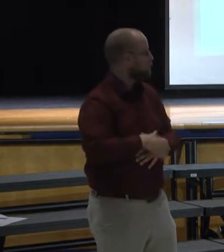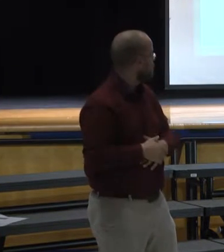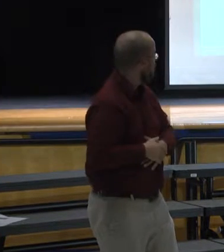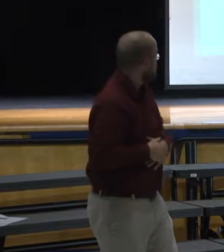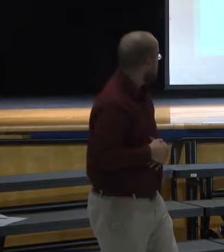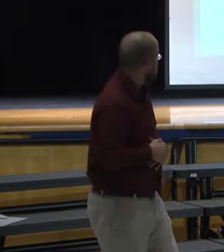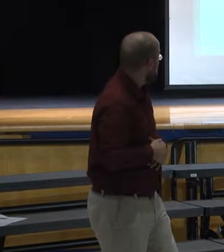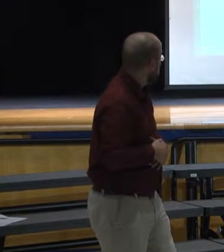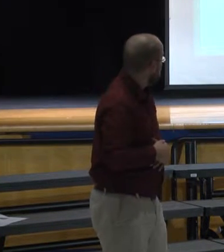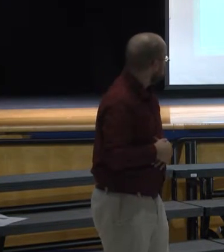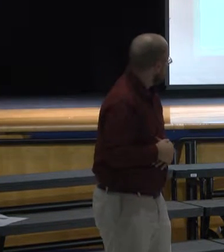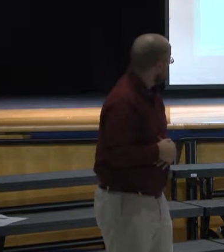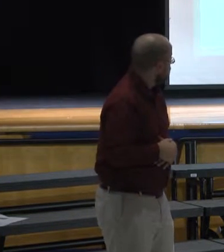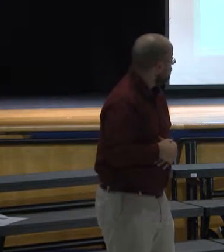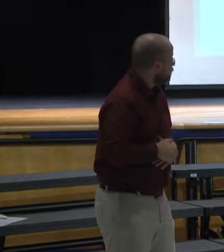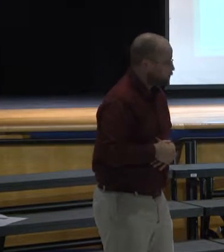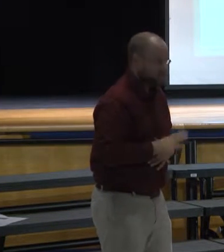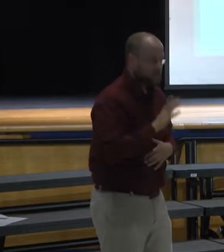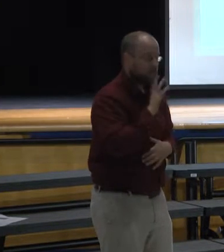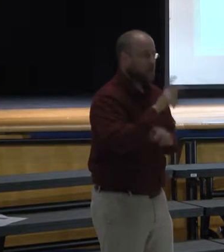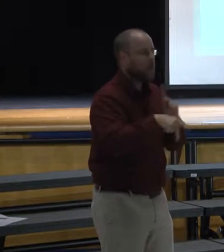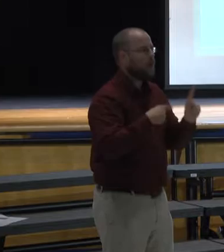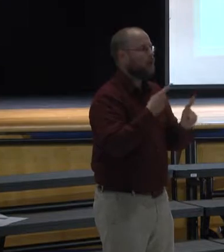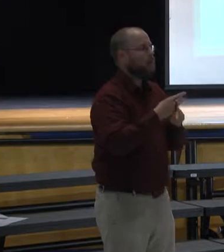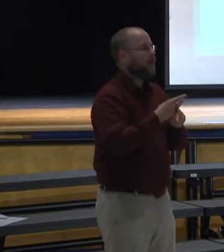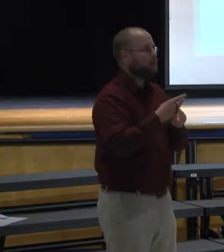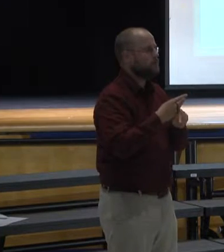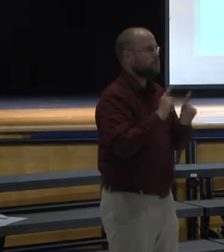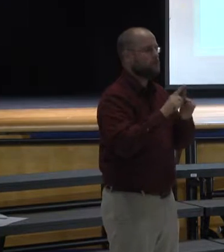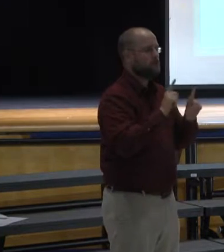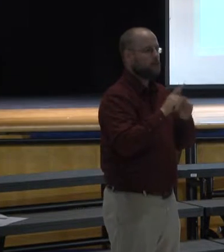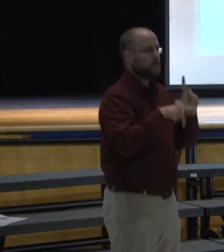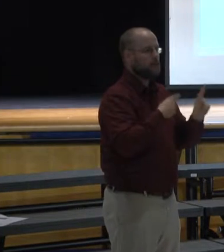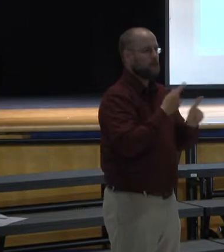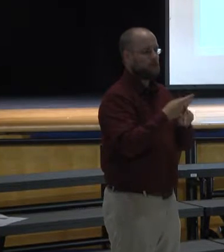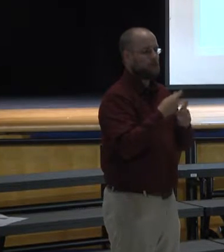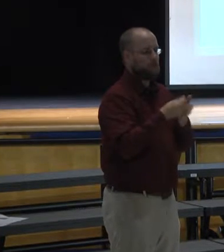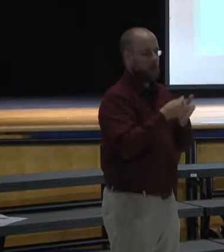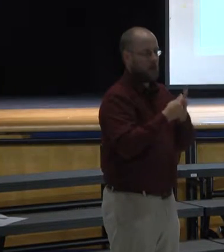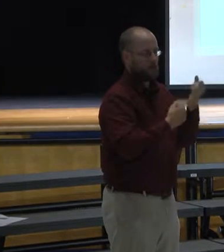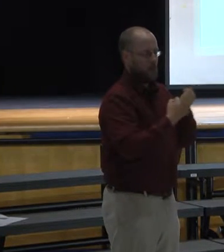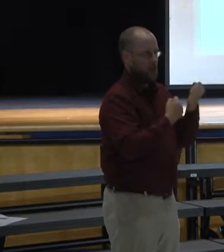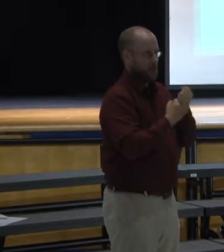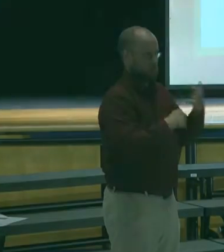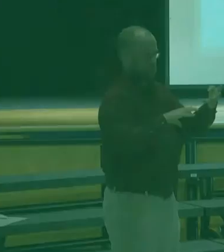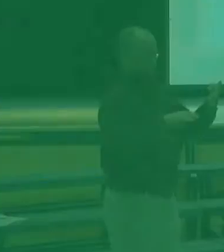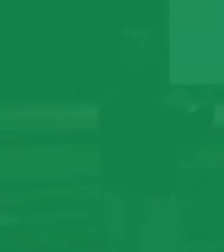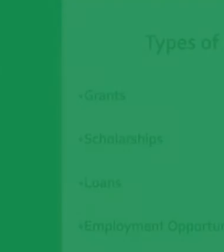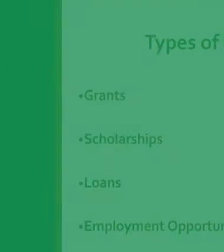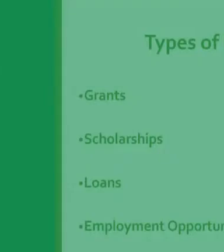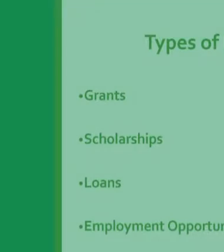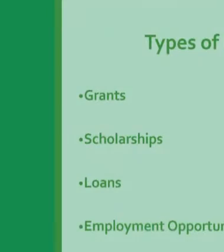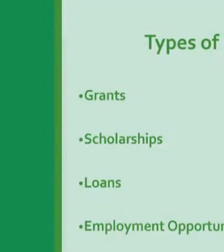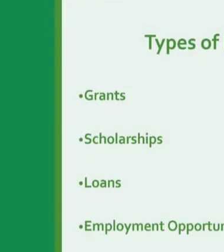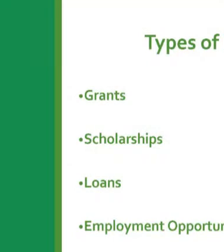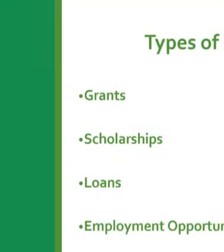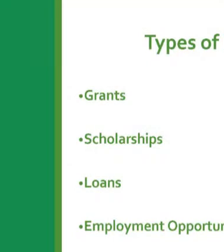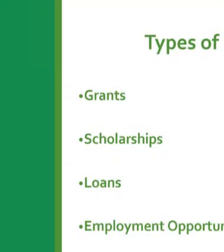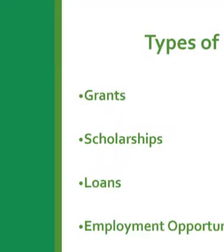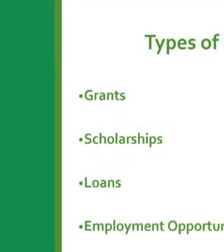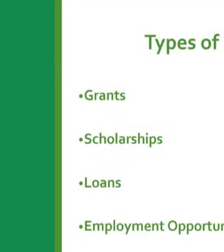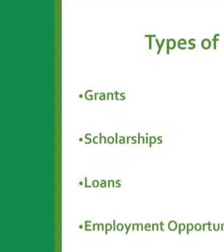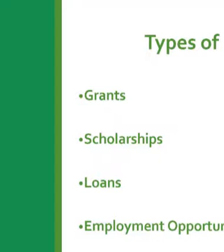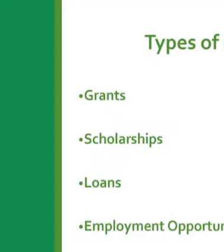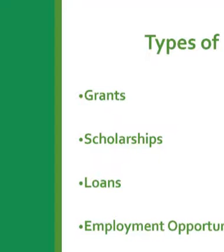All right. And then the types of financial aid boil down to 4 different types. Grants, which are